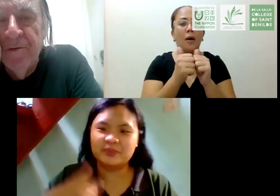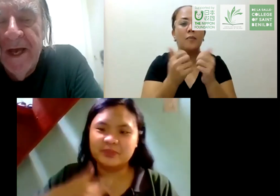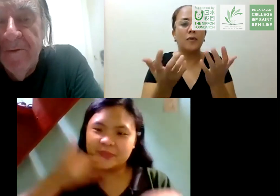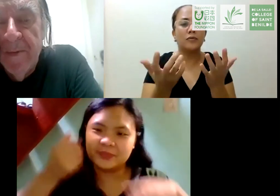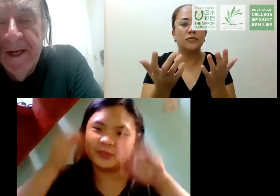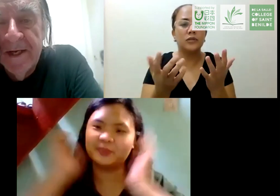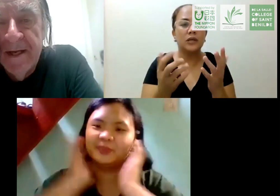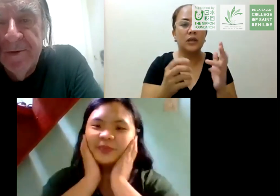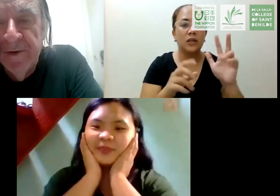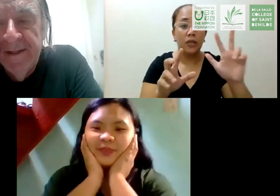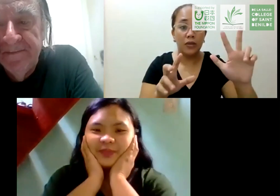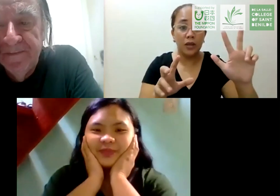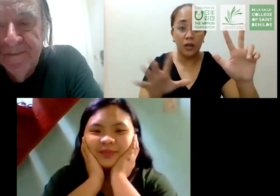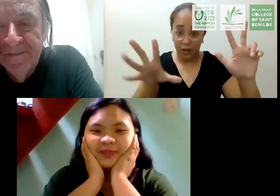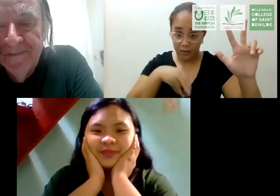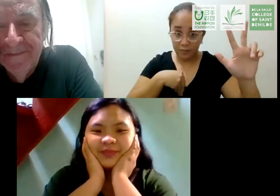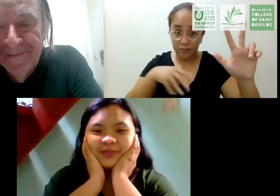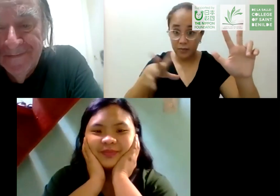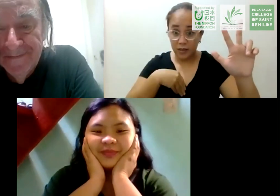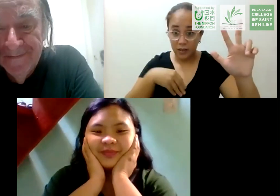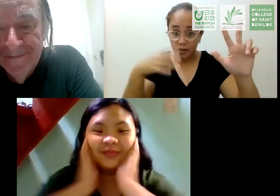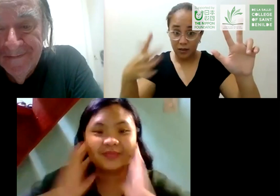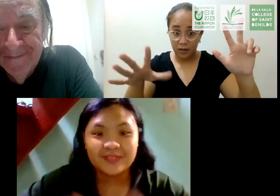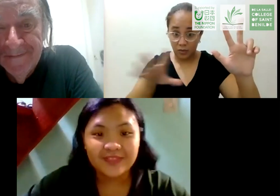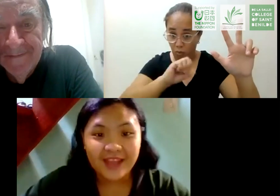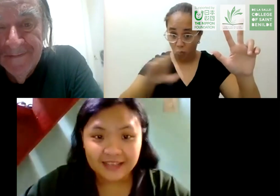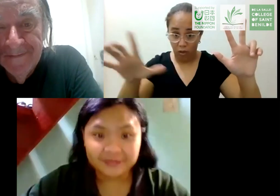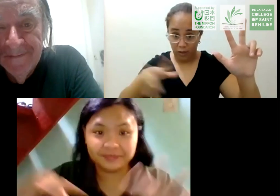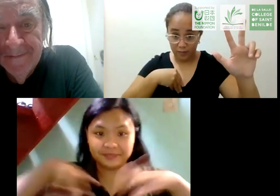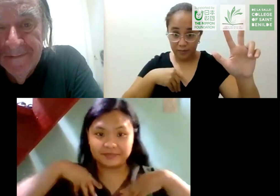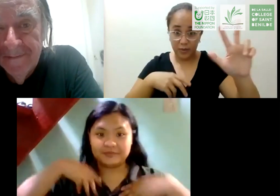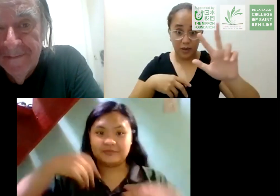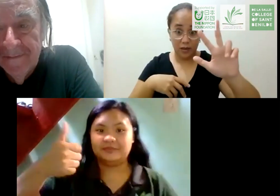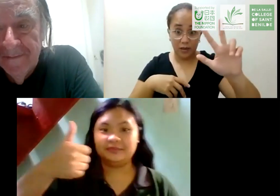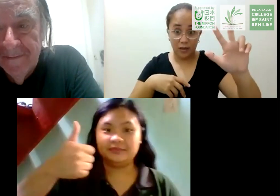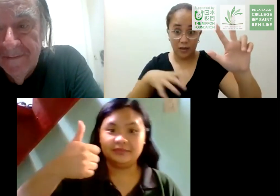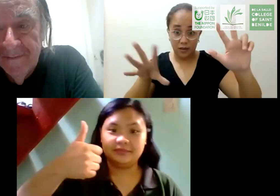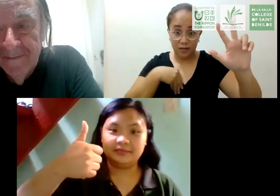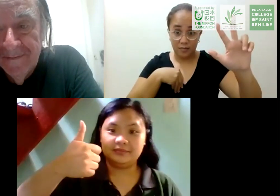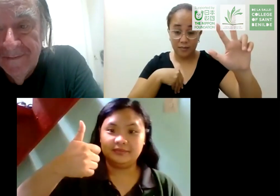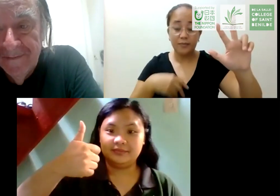3? Everybody except 3?